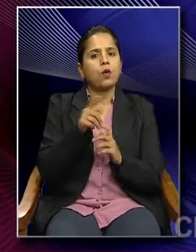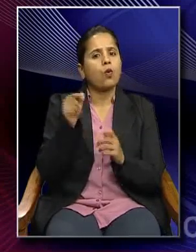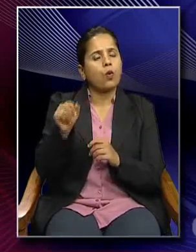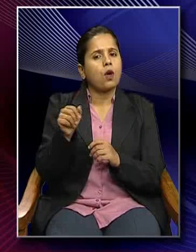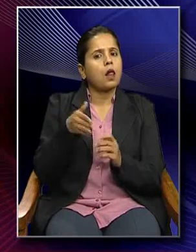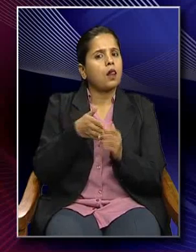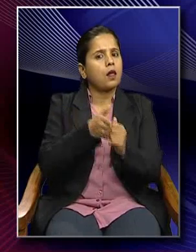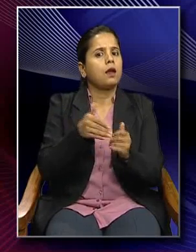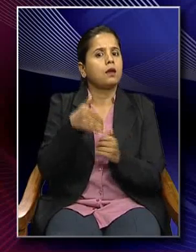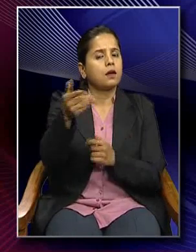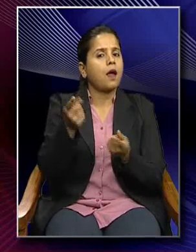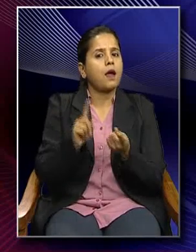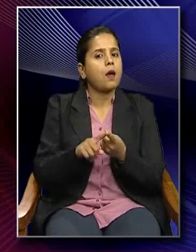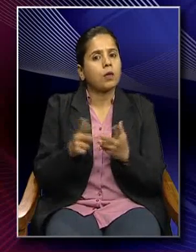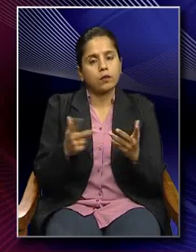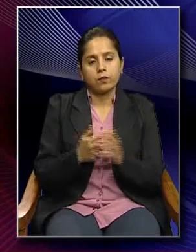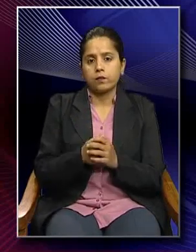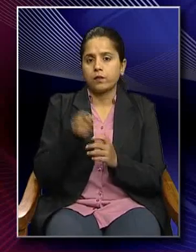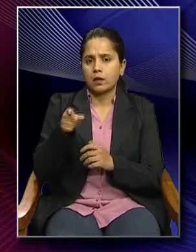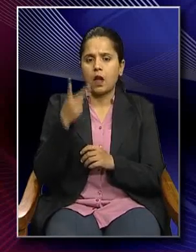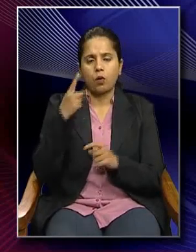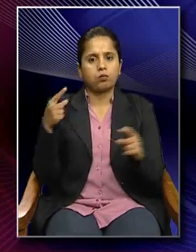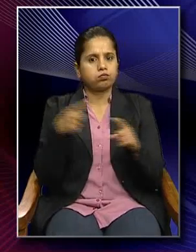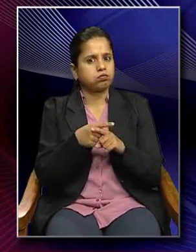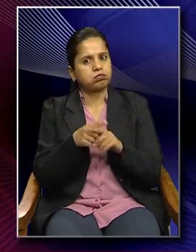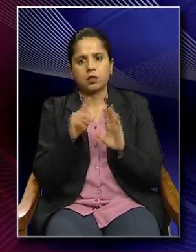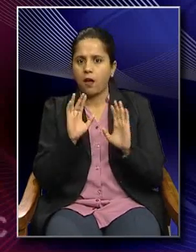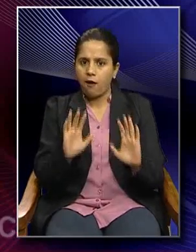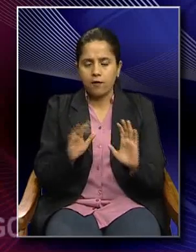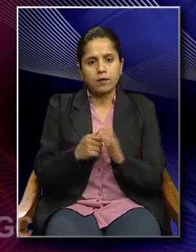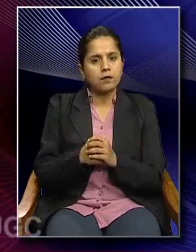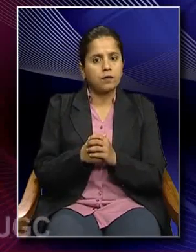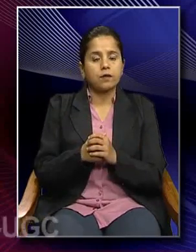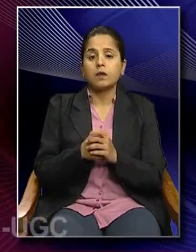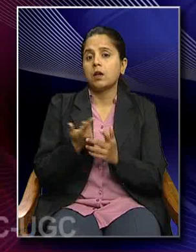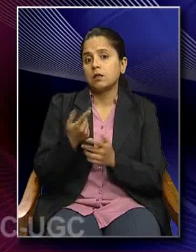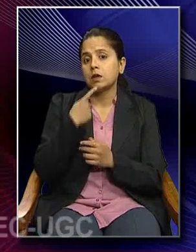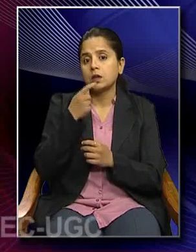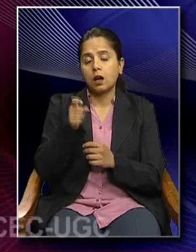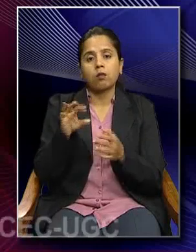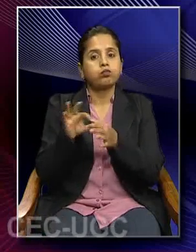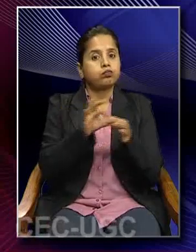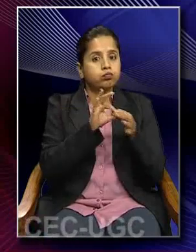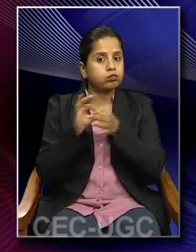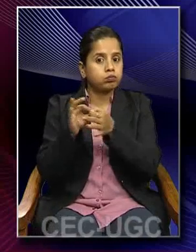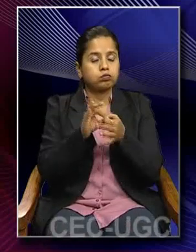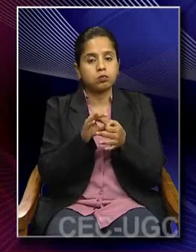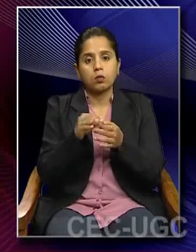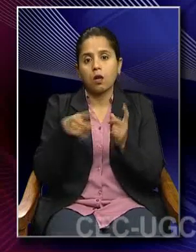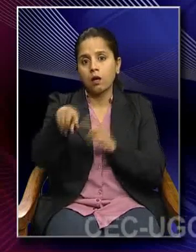lead to. Now they conflict and yet cooperate with one